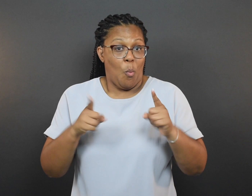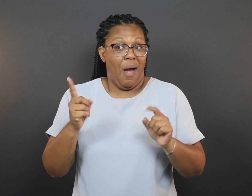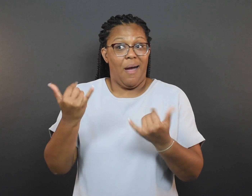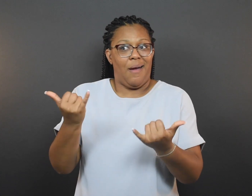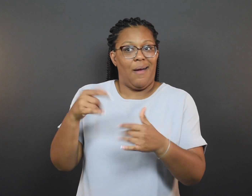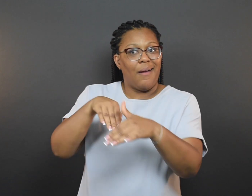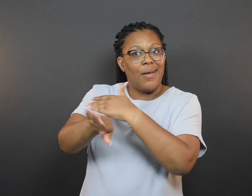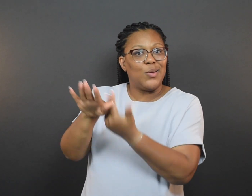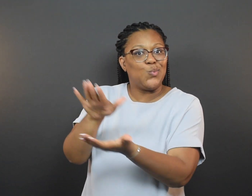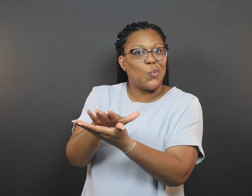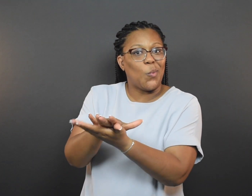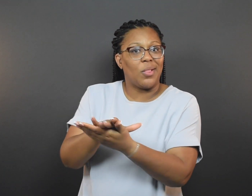school.